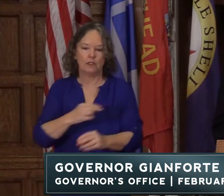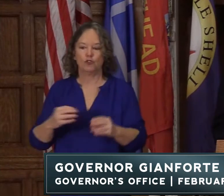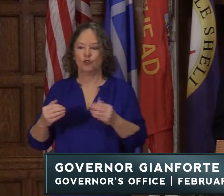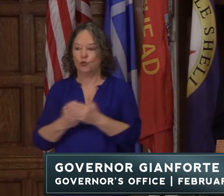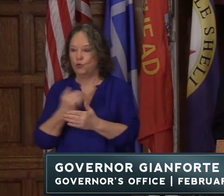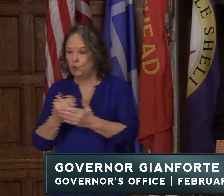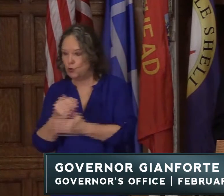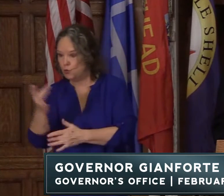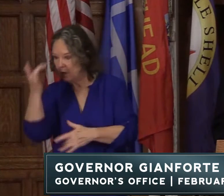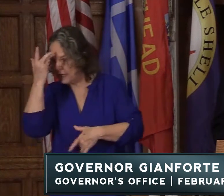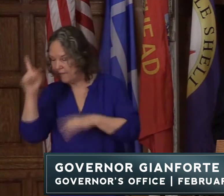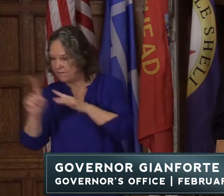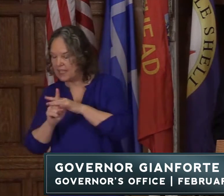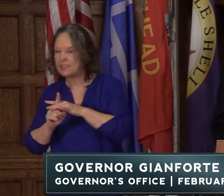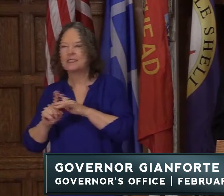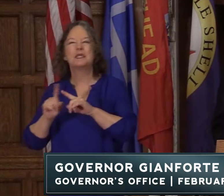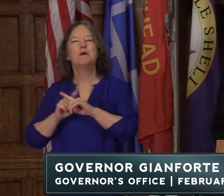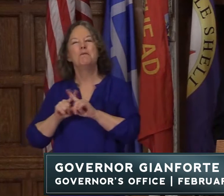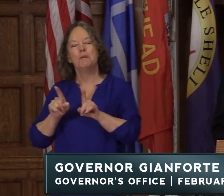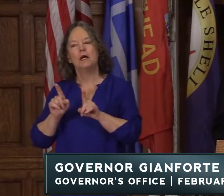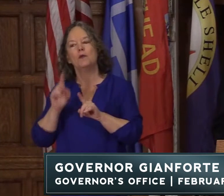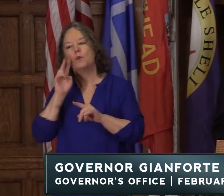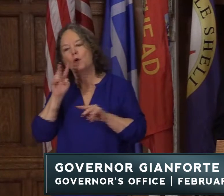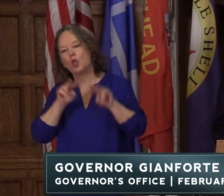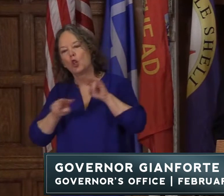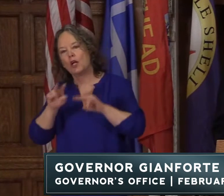best decisions with the facts available to us at the time.